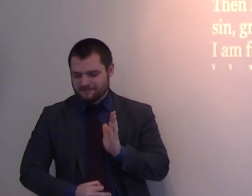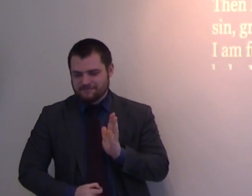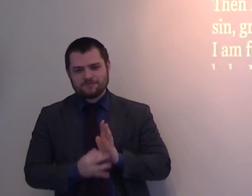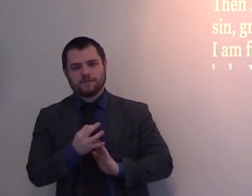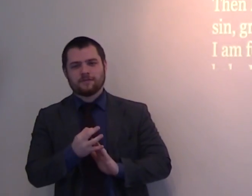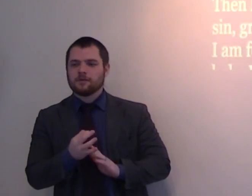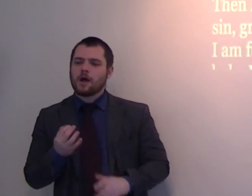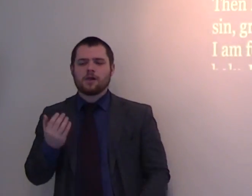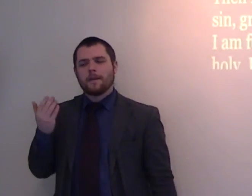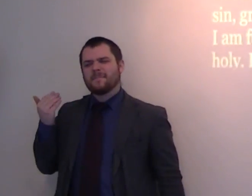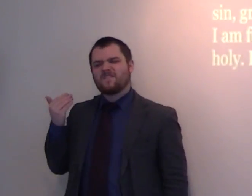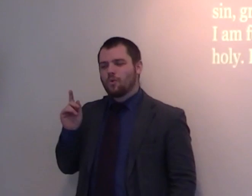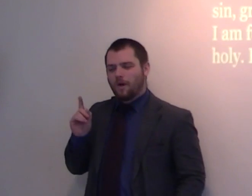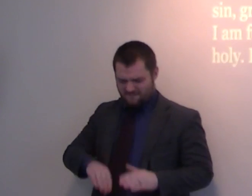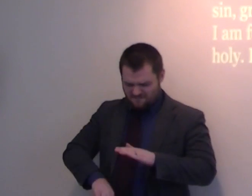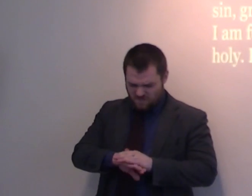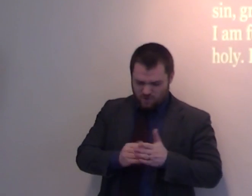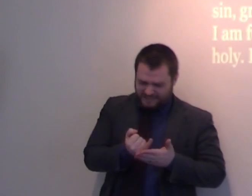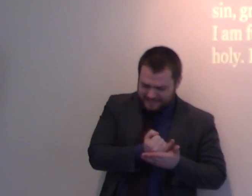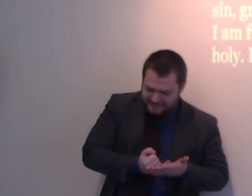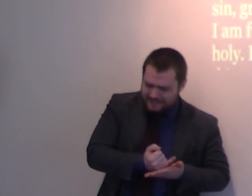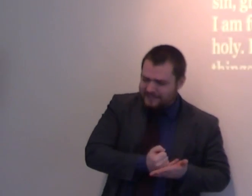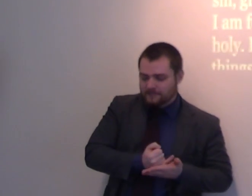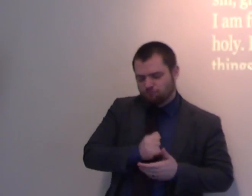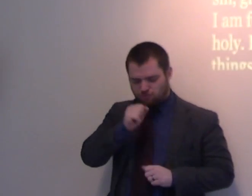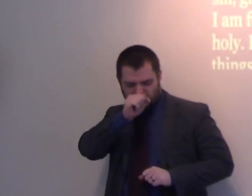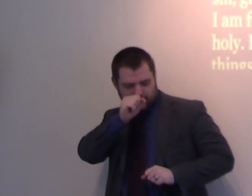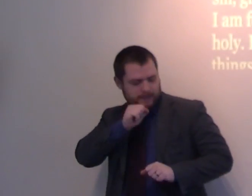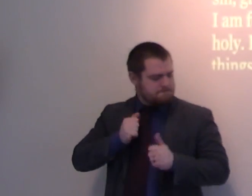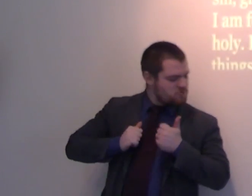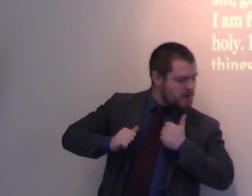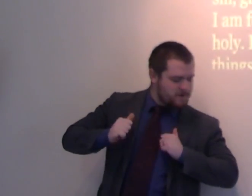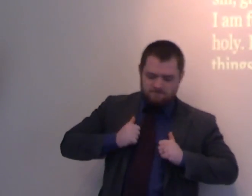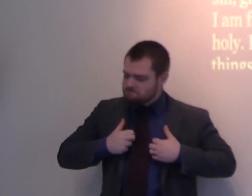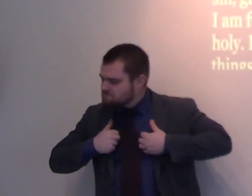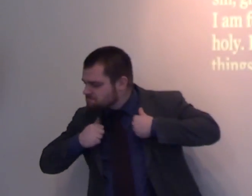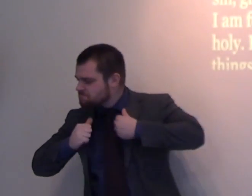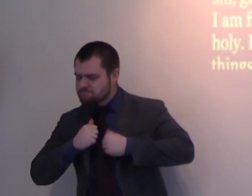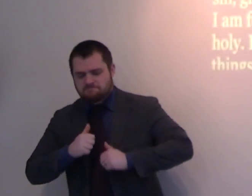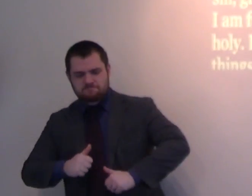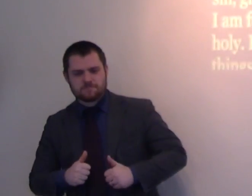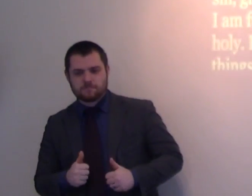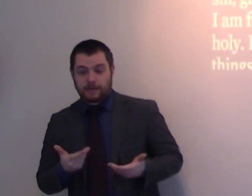Before, I was full of sin, greedy, proud. Now I am